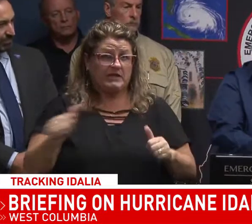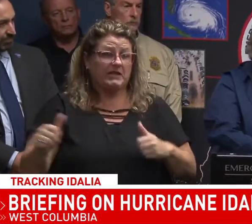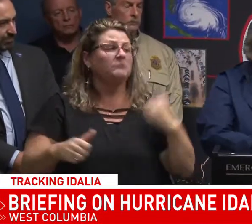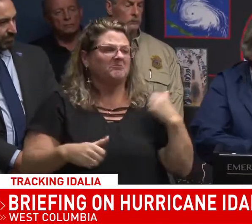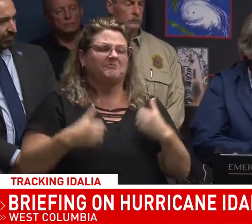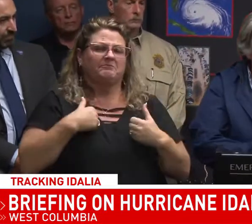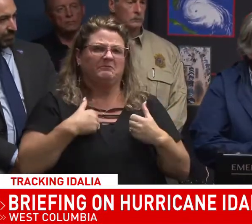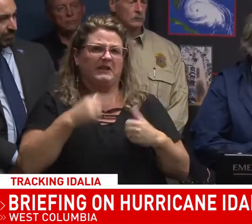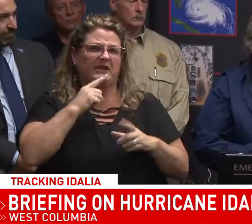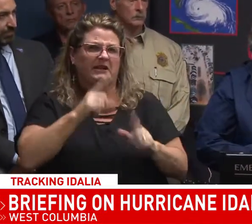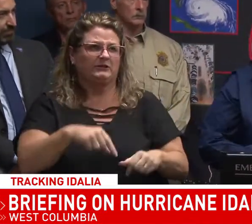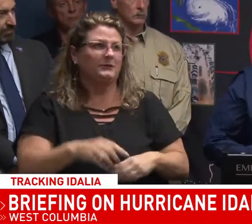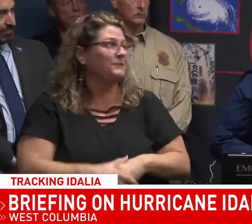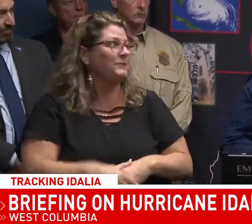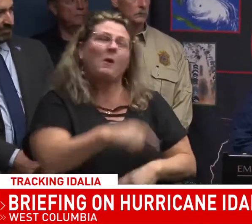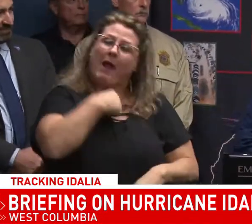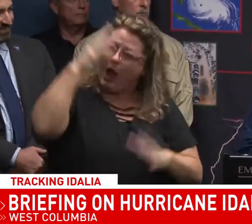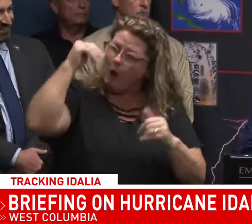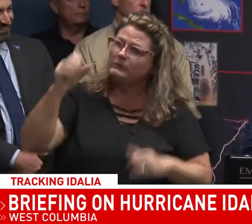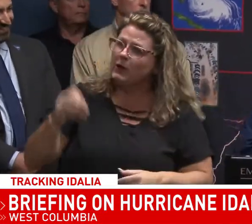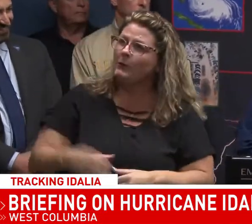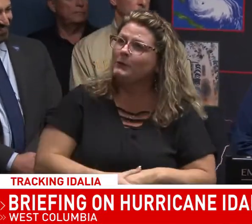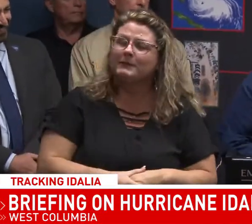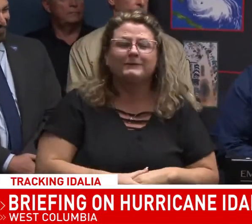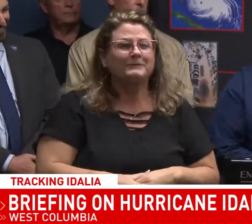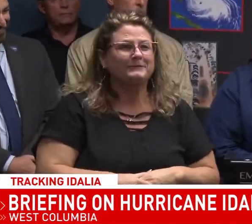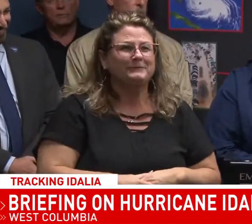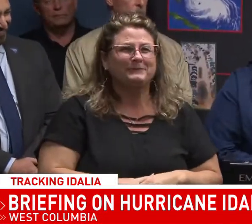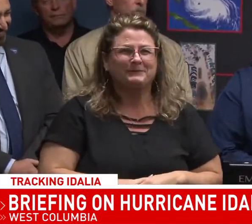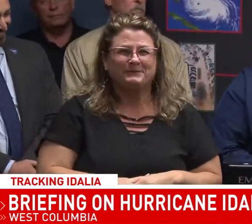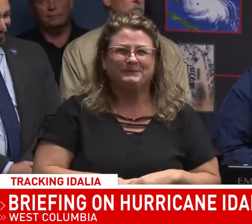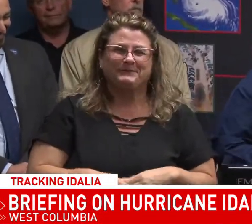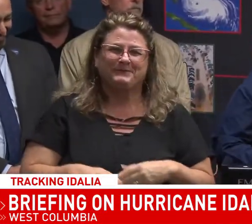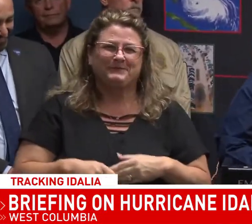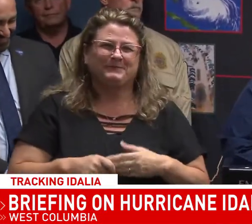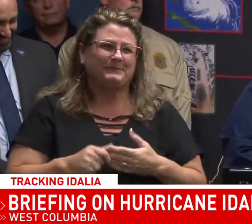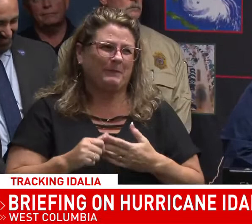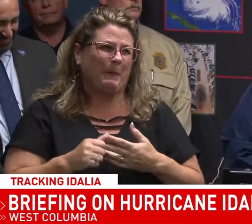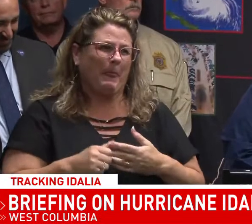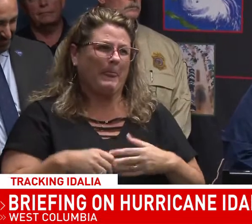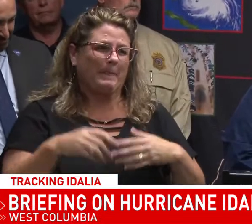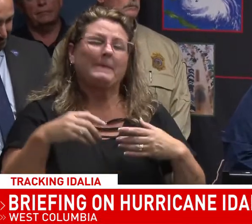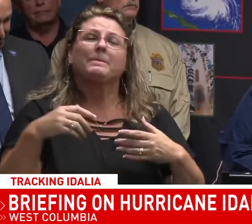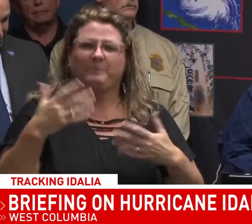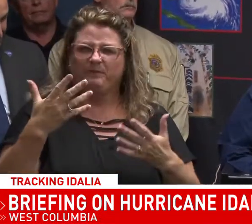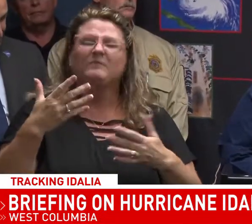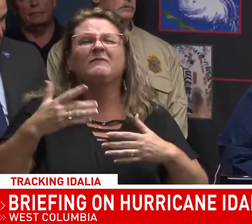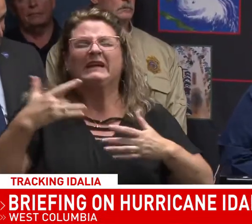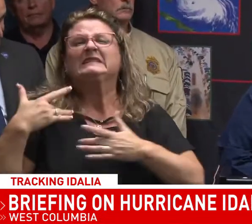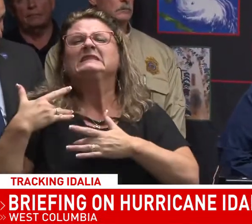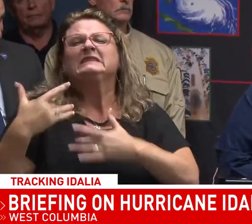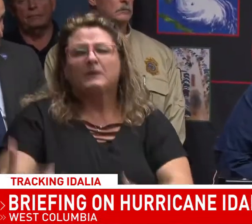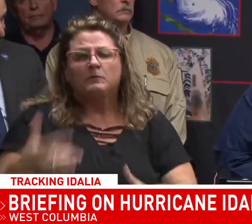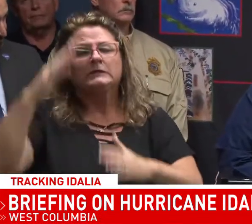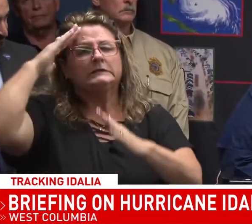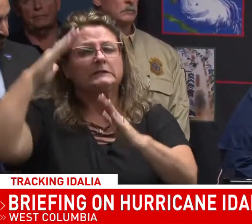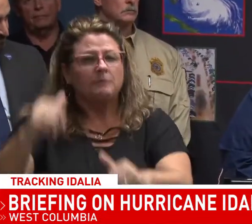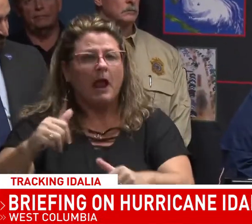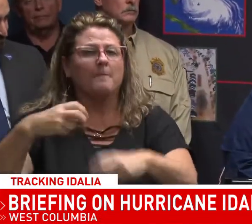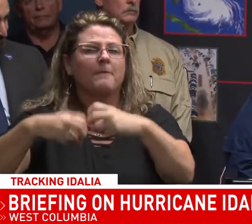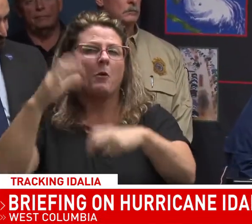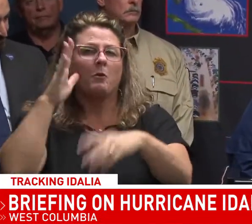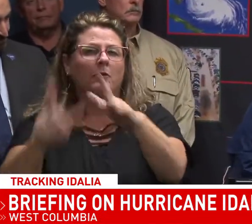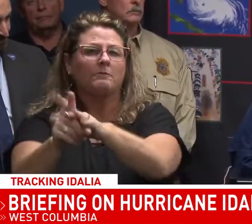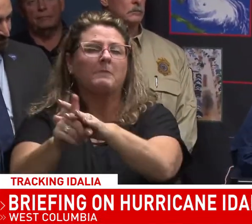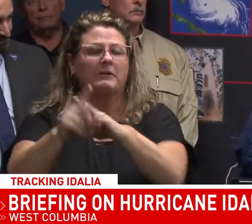one. So it's yes, sir. So it's all the ones that we normally expect to experience problems in a